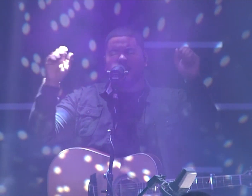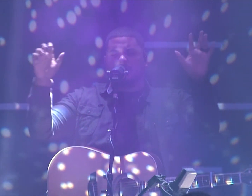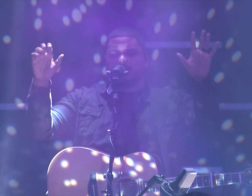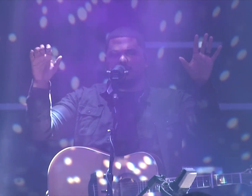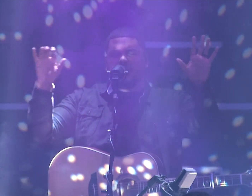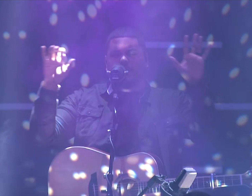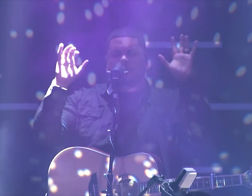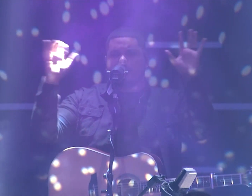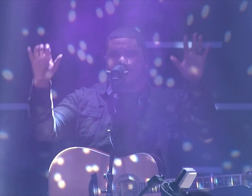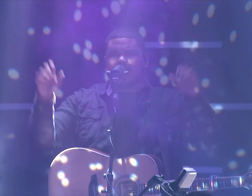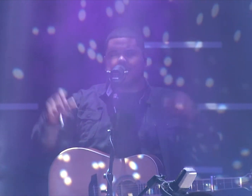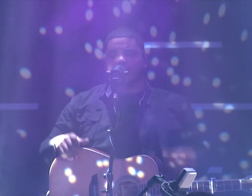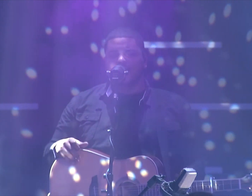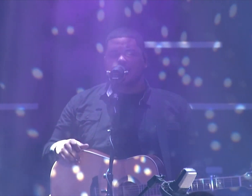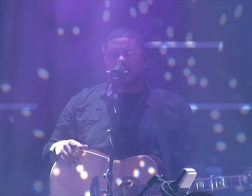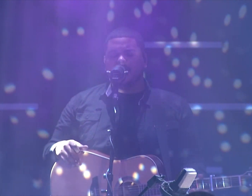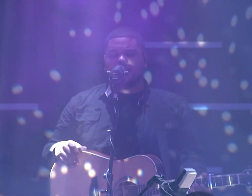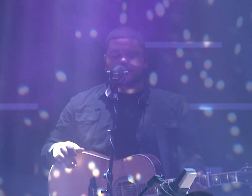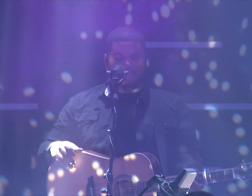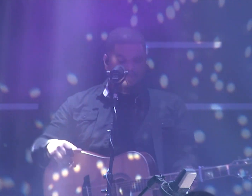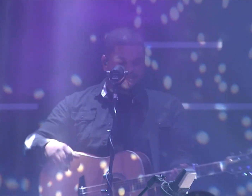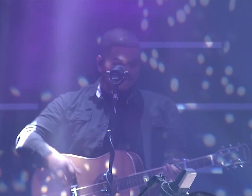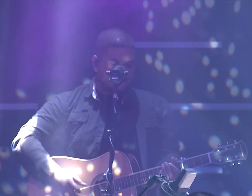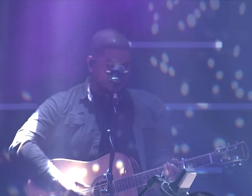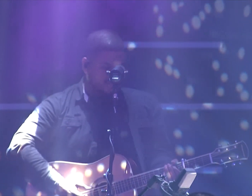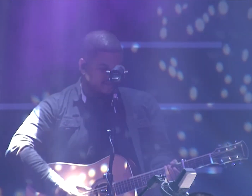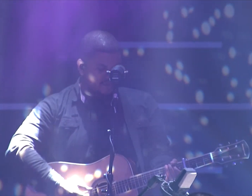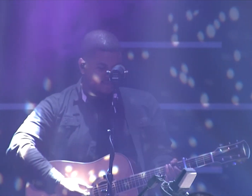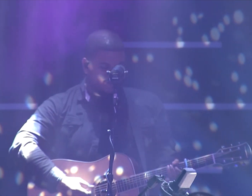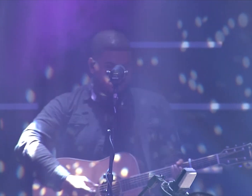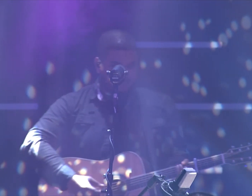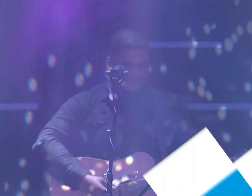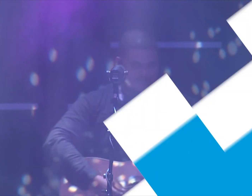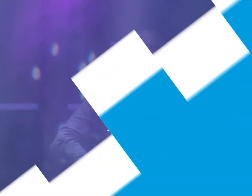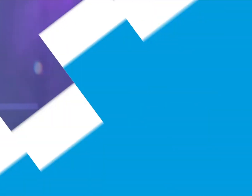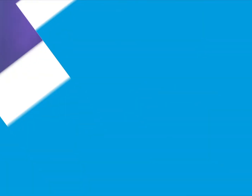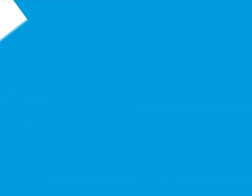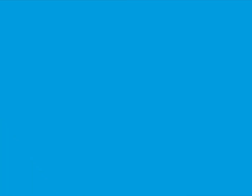We love you. It's in your name we pray. Amen.